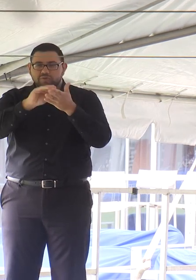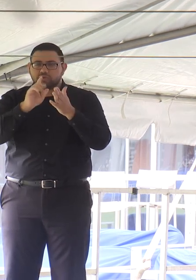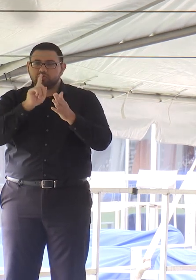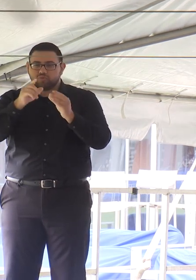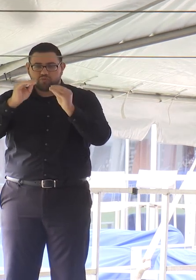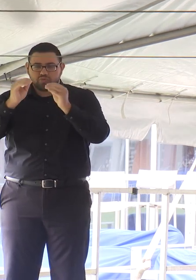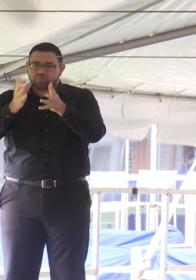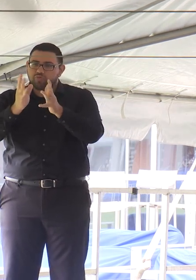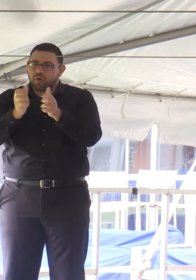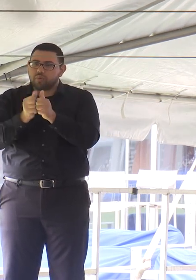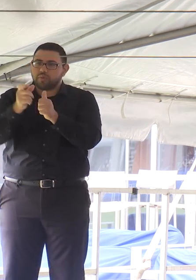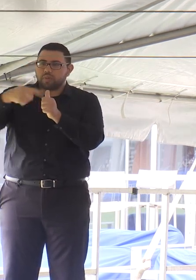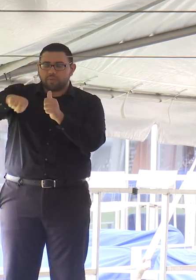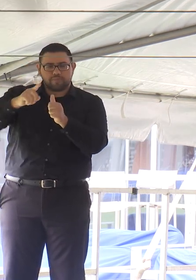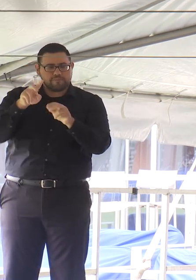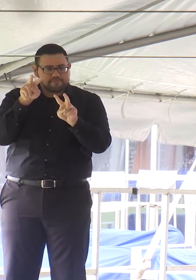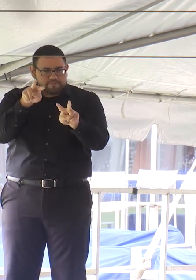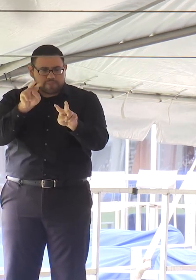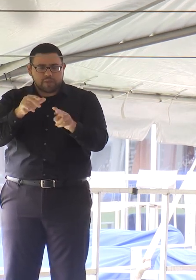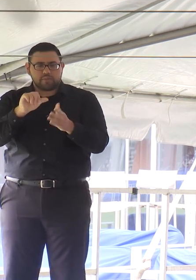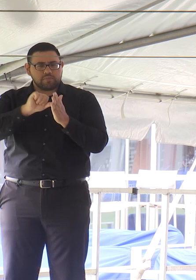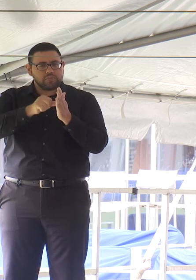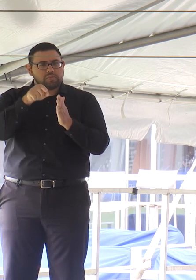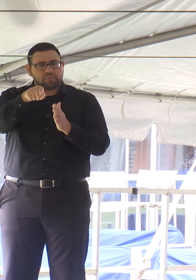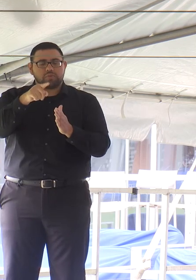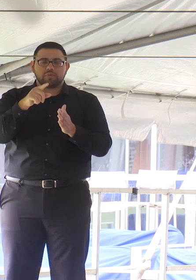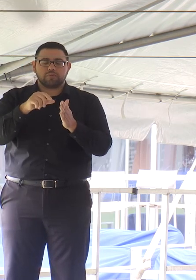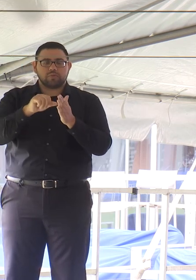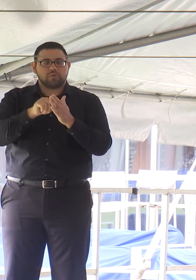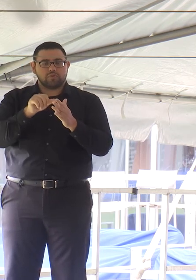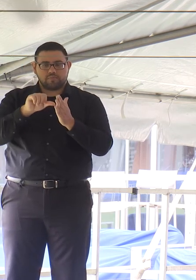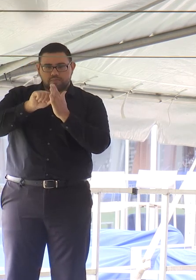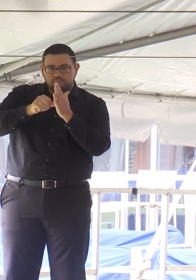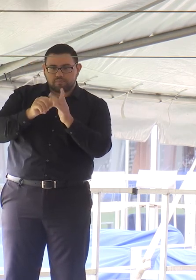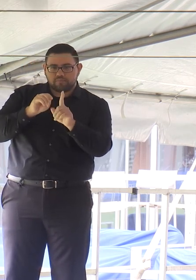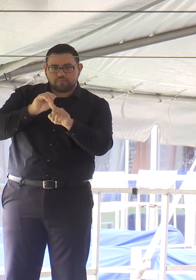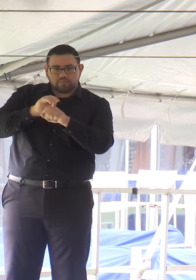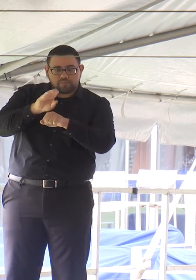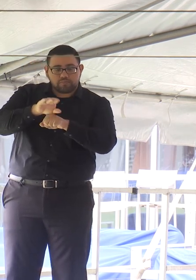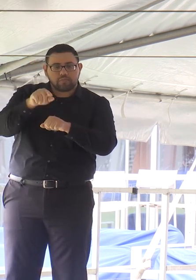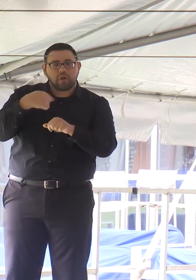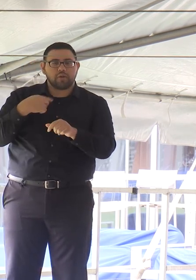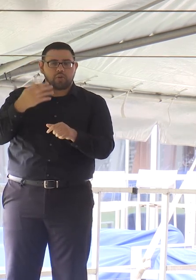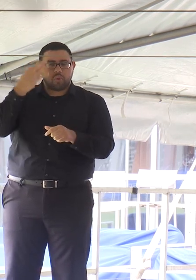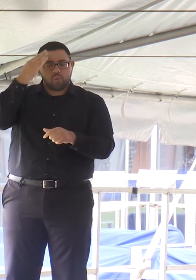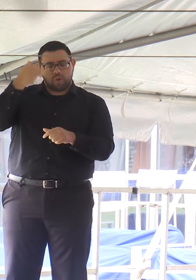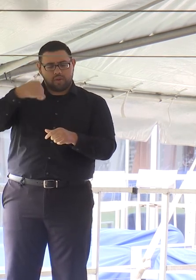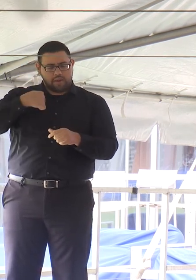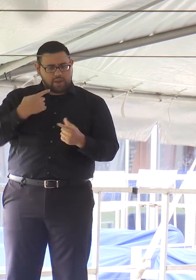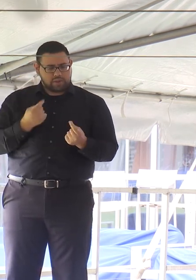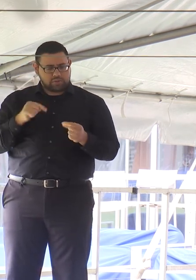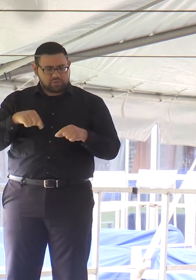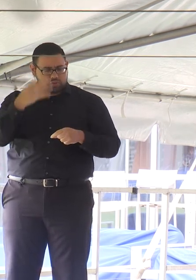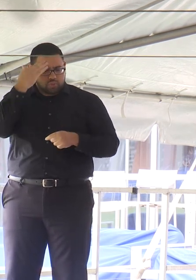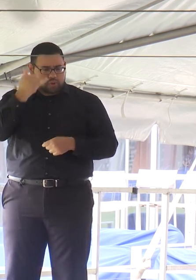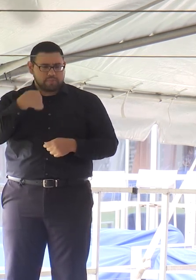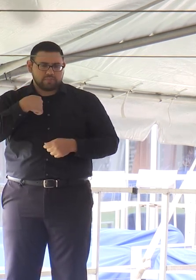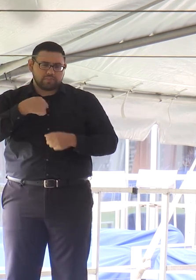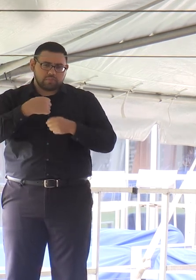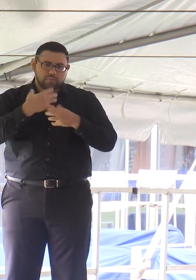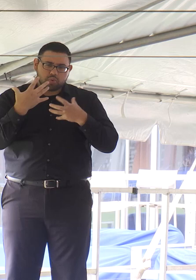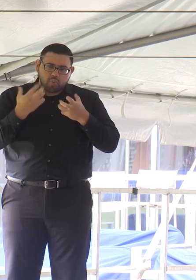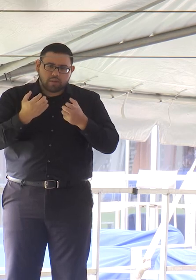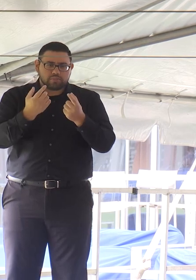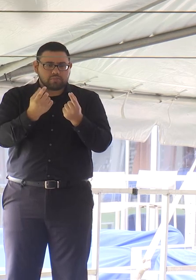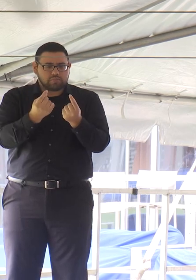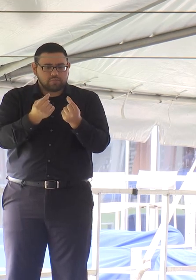you talk to, and they look at that impression you make on them. And then when I look at why did I do this, what makes me want to do it,